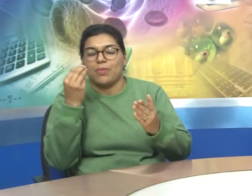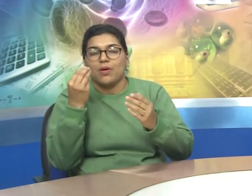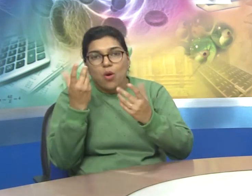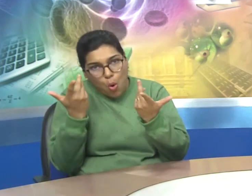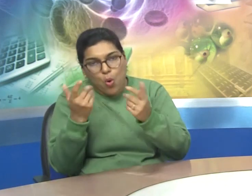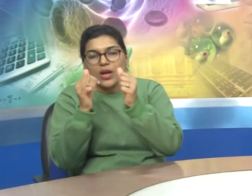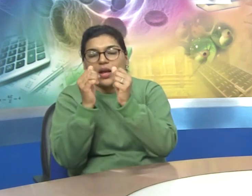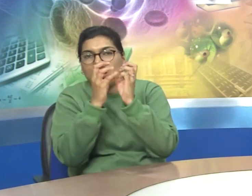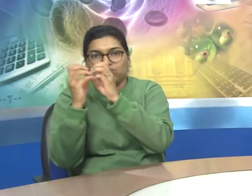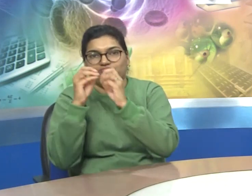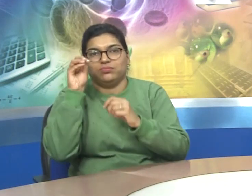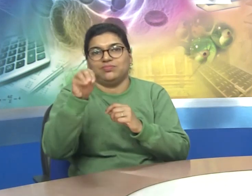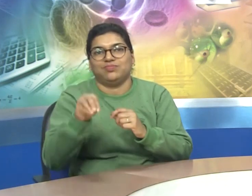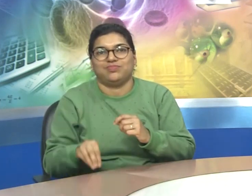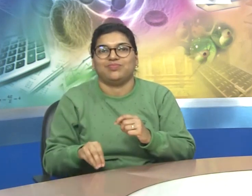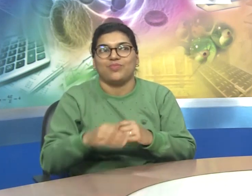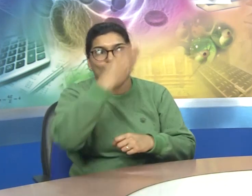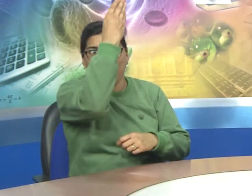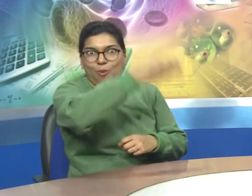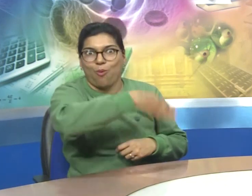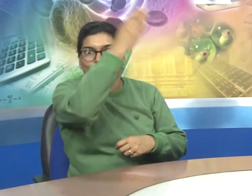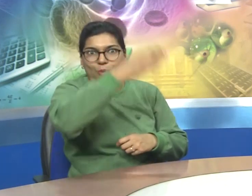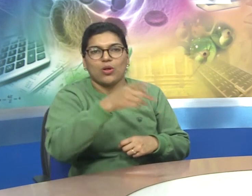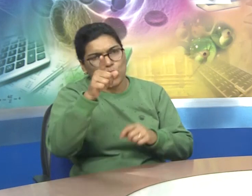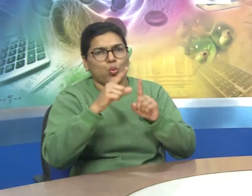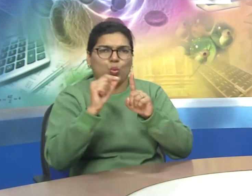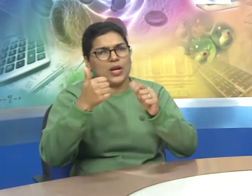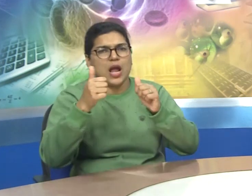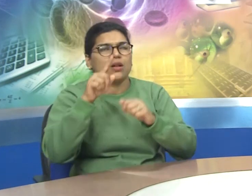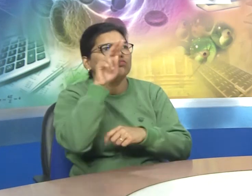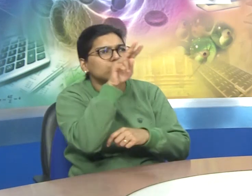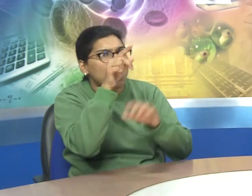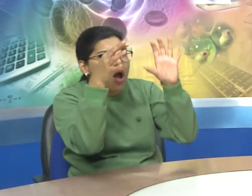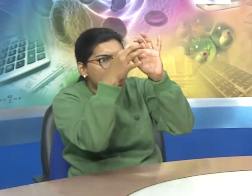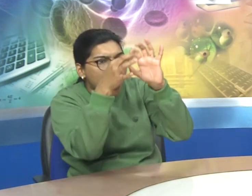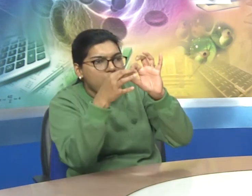are shown here on screen. You can see them.